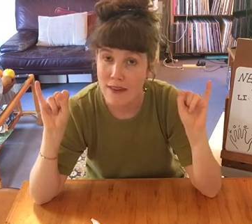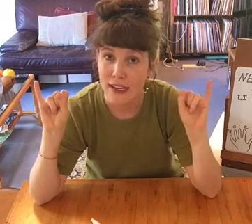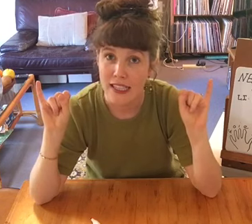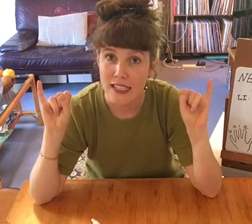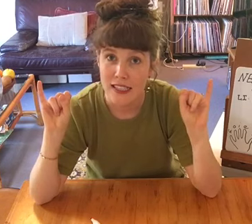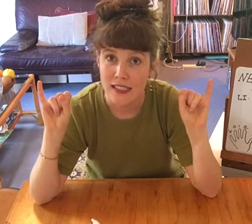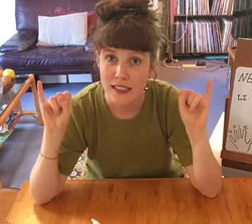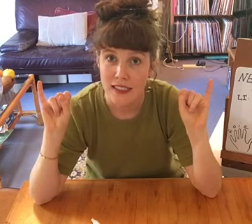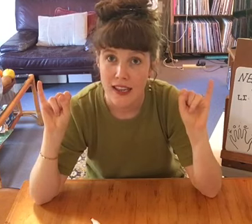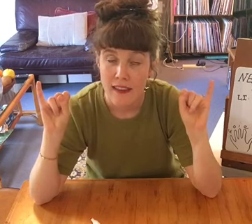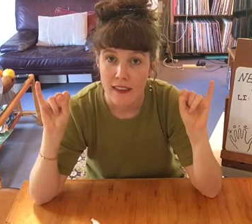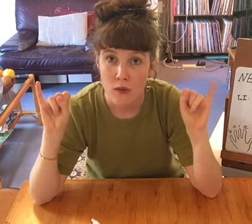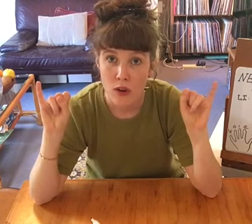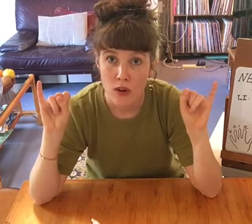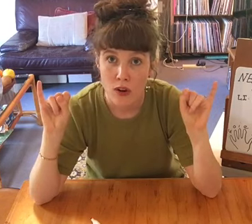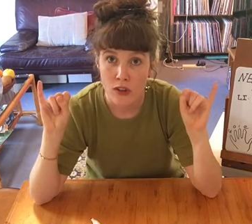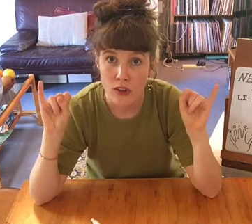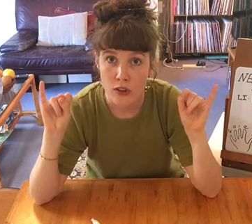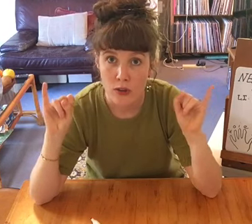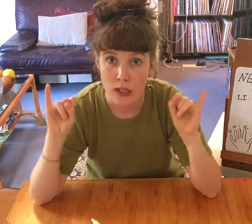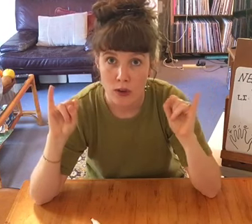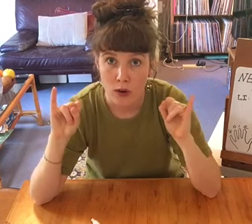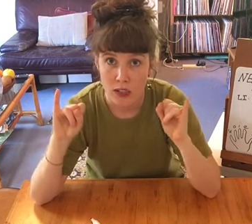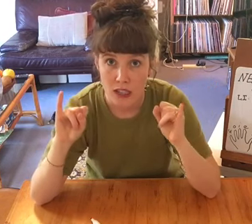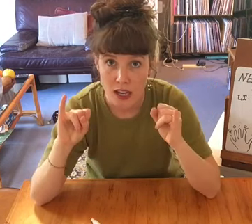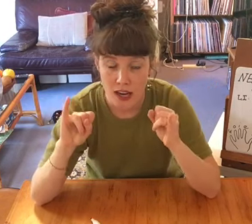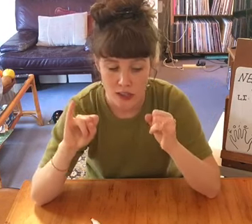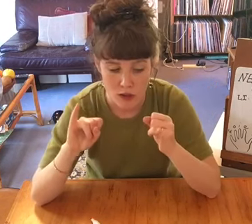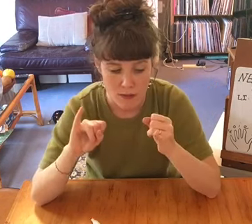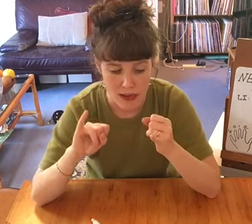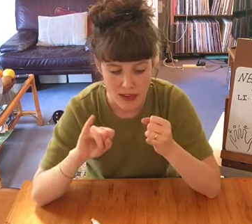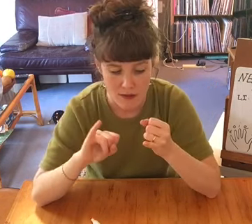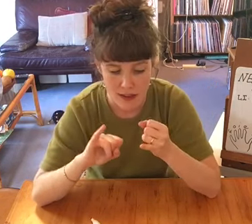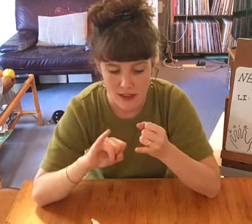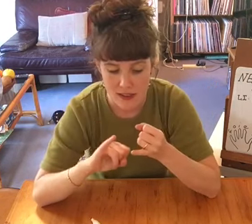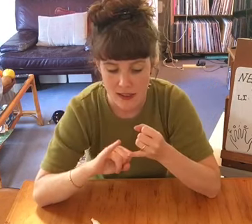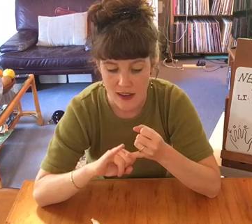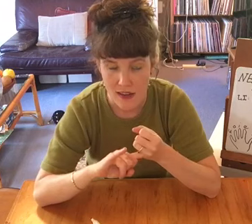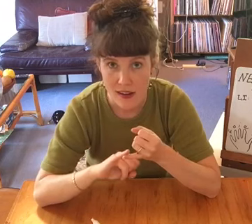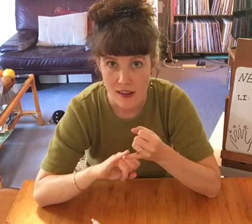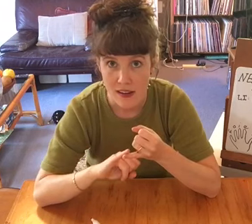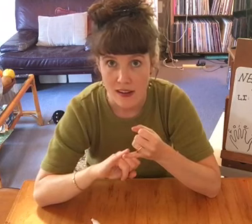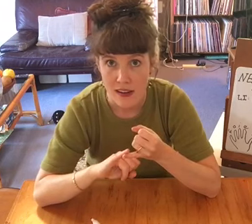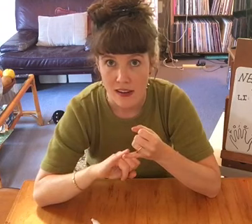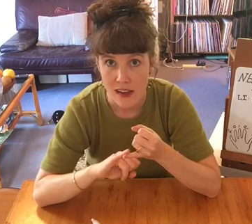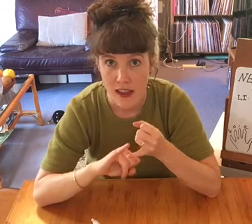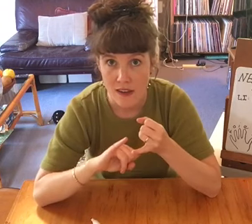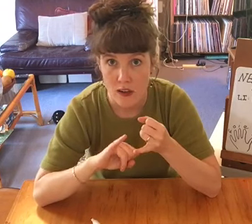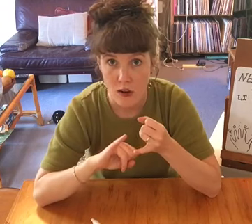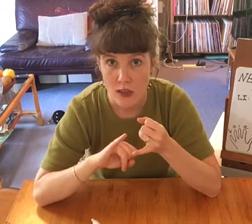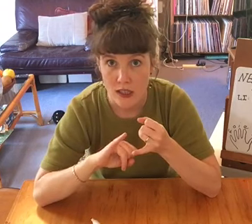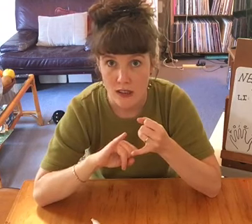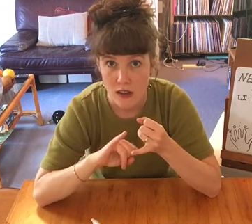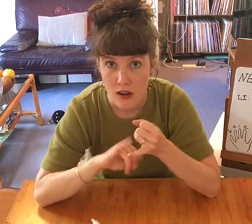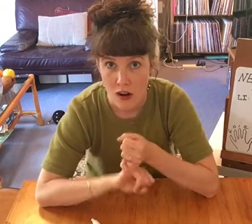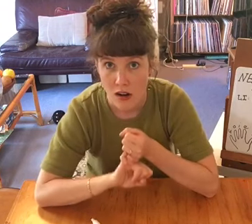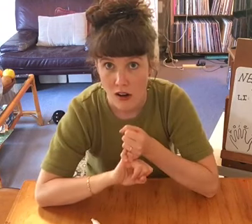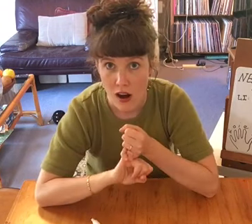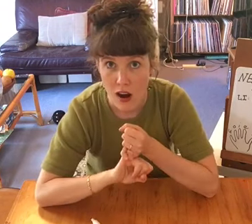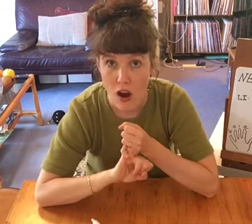fingers. Then what you're going to do is you're going to touch your pinky fingers together, and then you're going to lock them